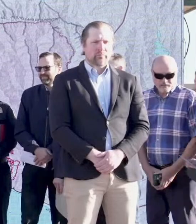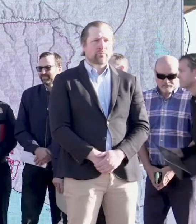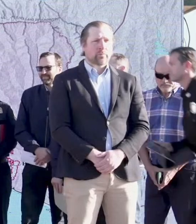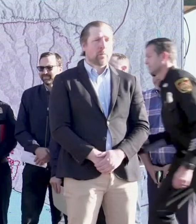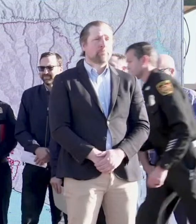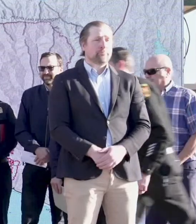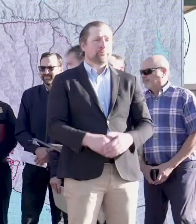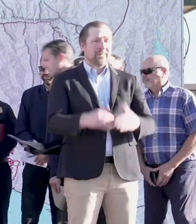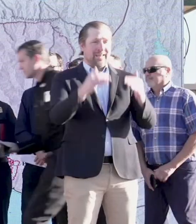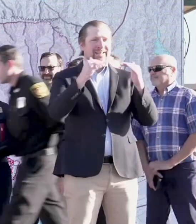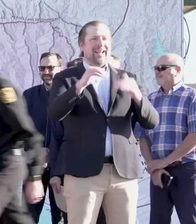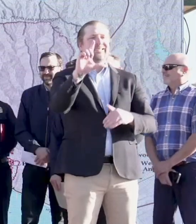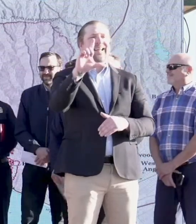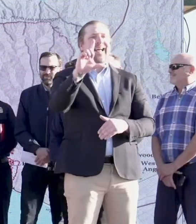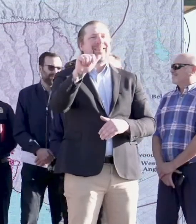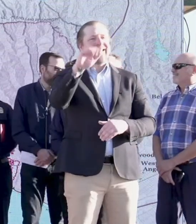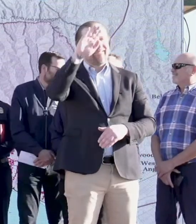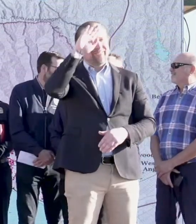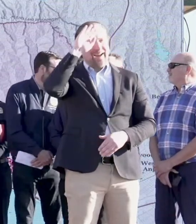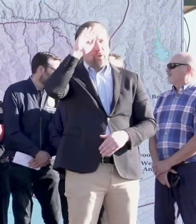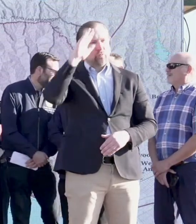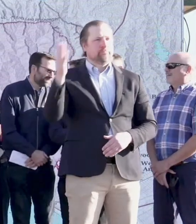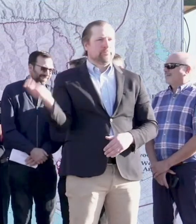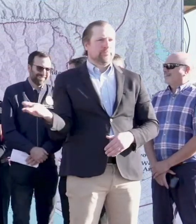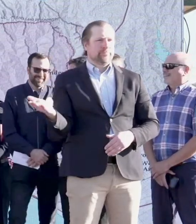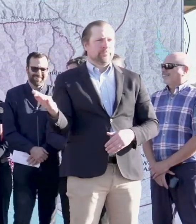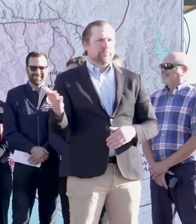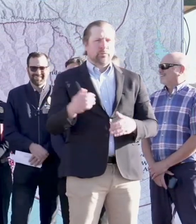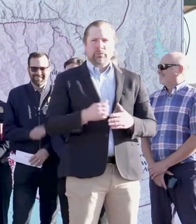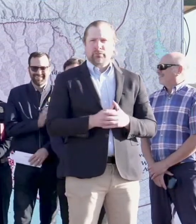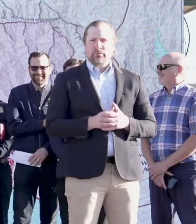Next up, LA City Fire.